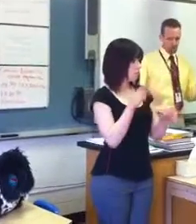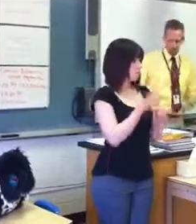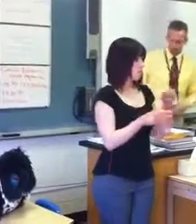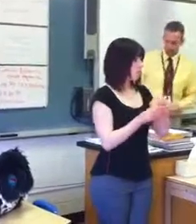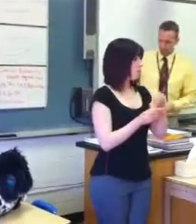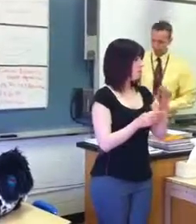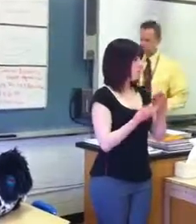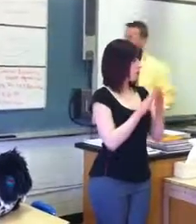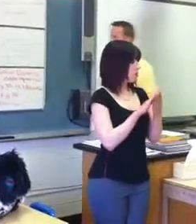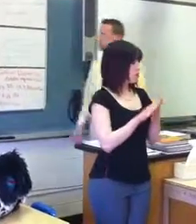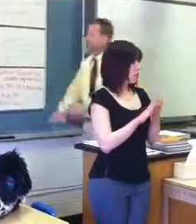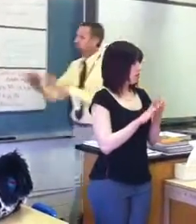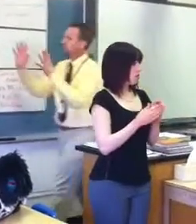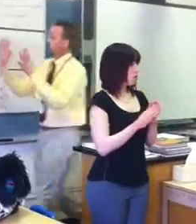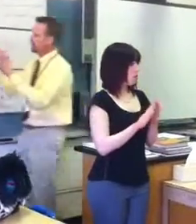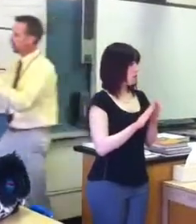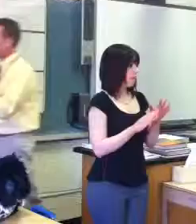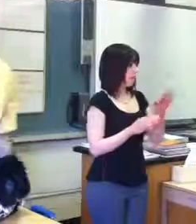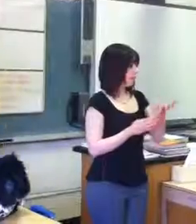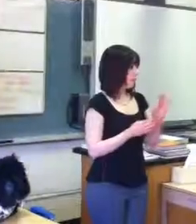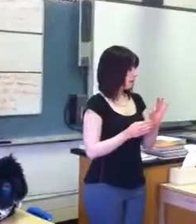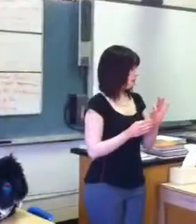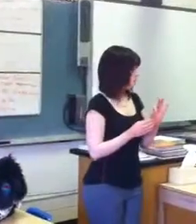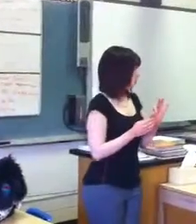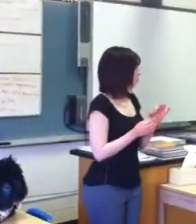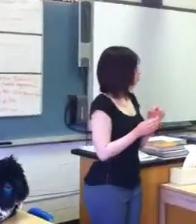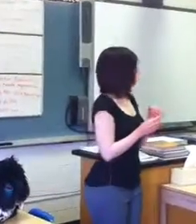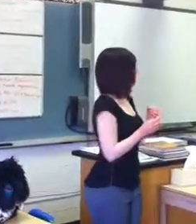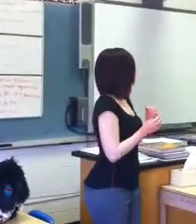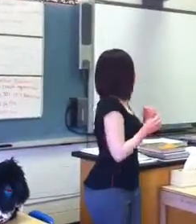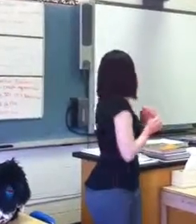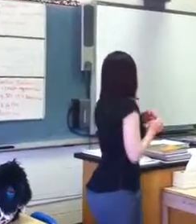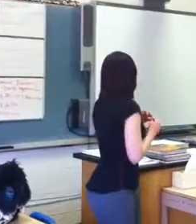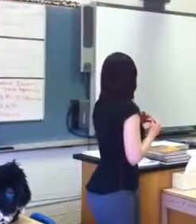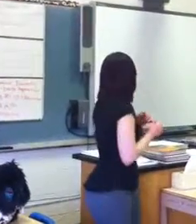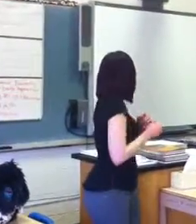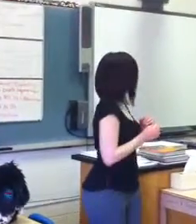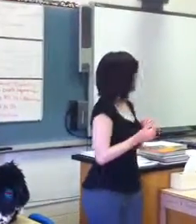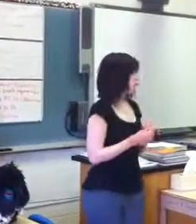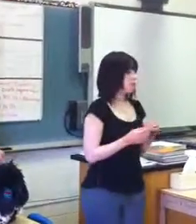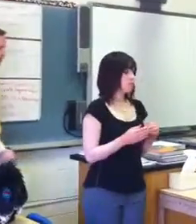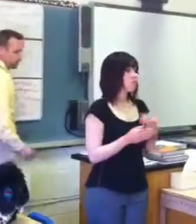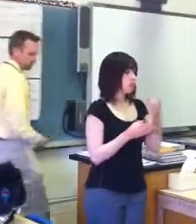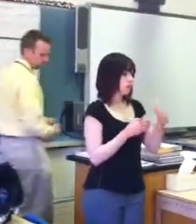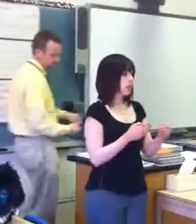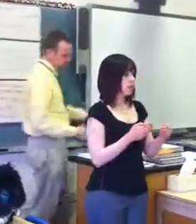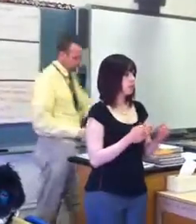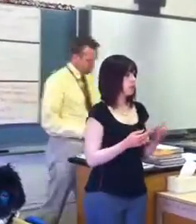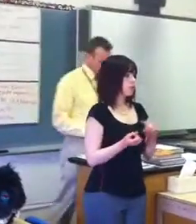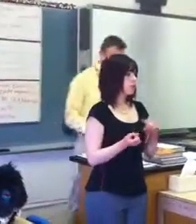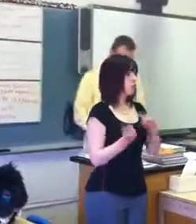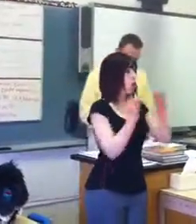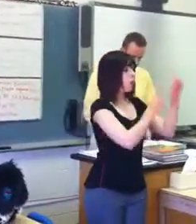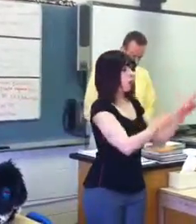right. So that's where I left off. The rest of it was done by you and your group. So I want you to tell me. Let's start.